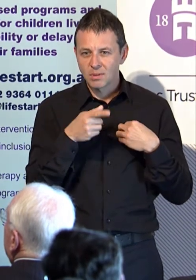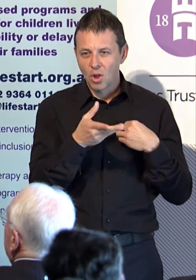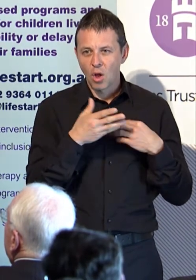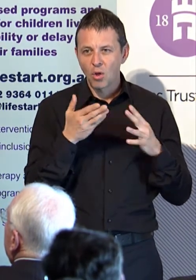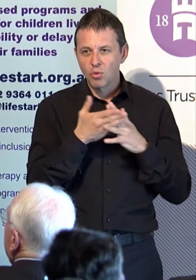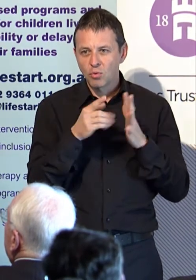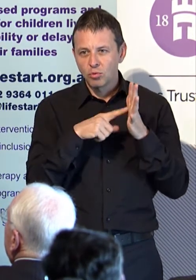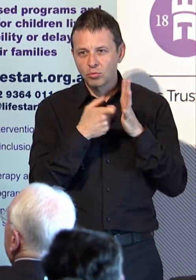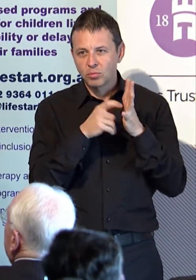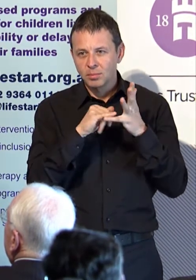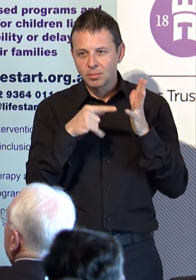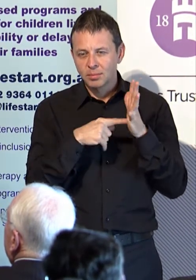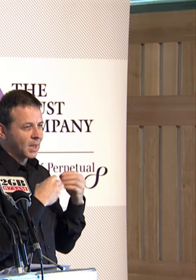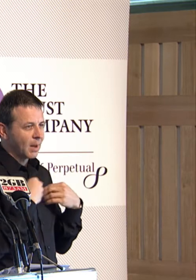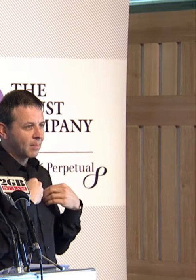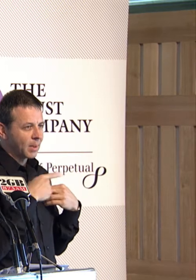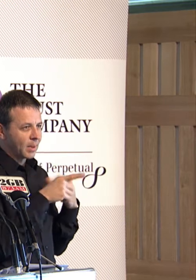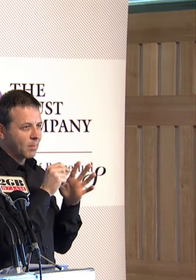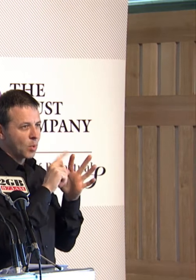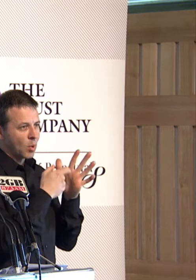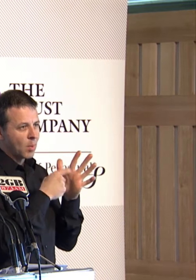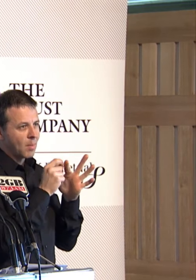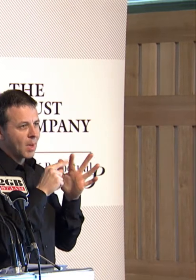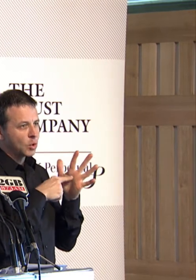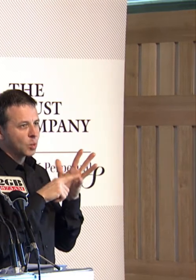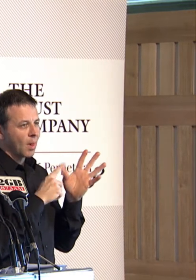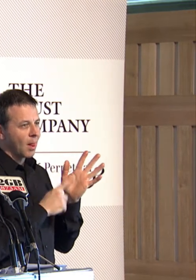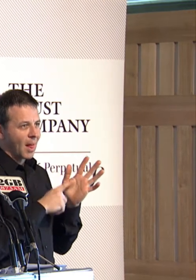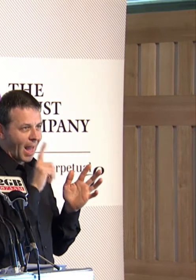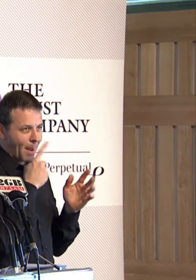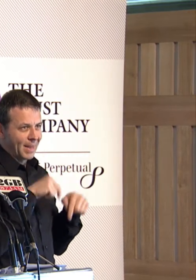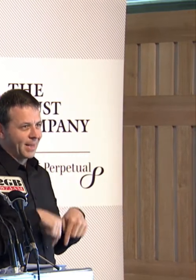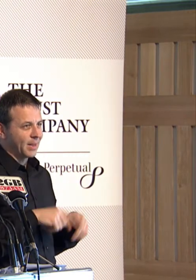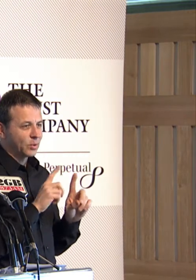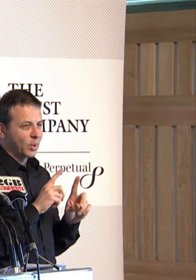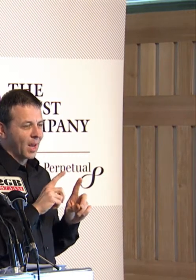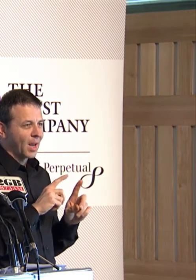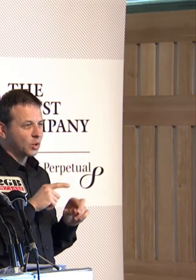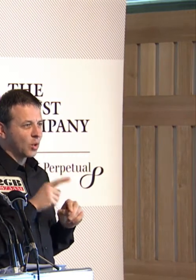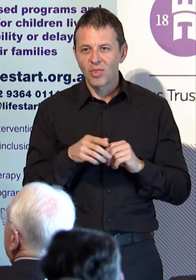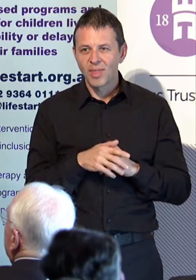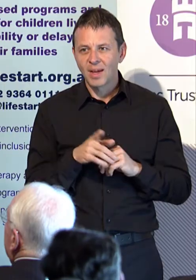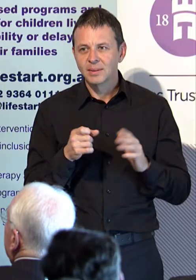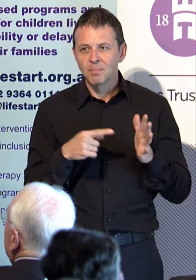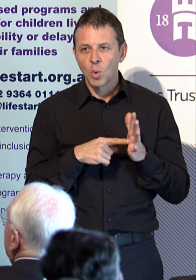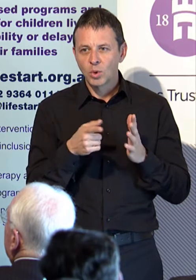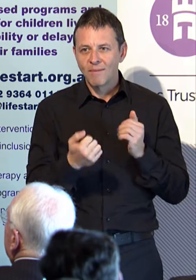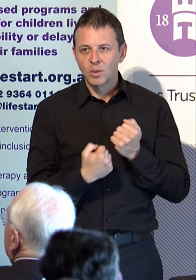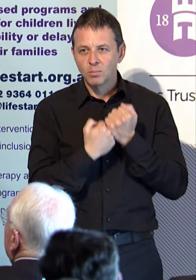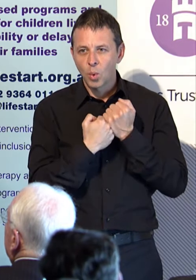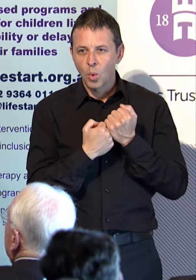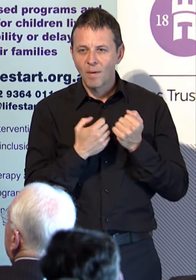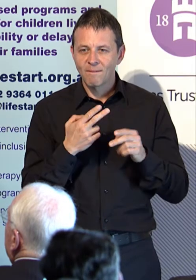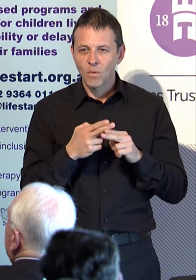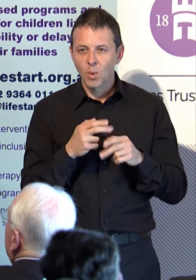Perpetual. And that corporate engagement is really, really vital if we're going to have some collective impact in our community to support people